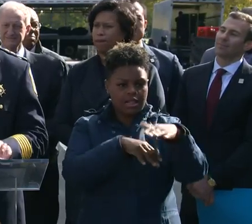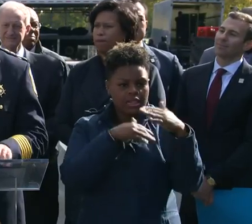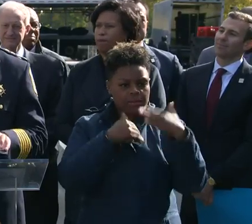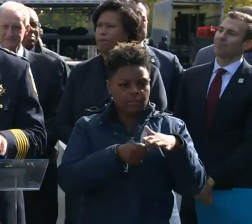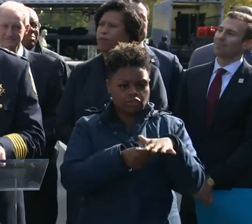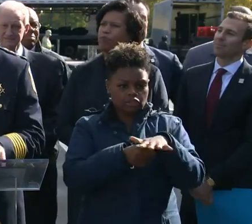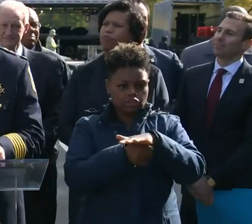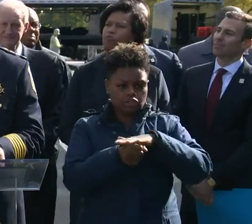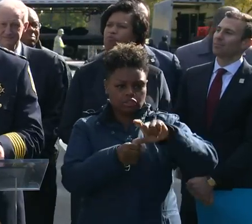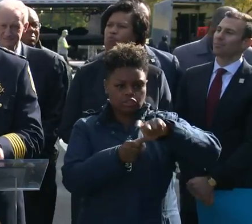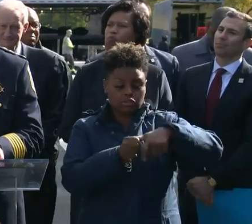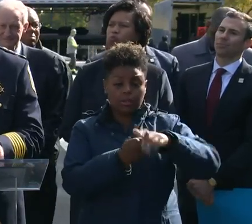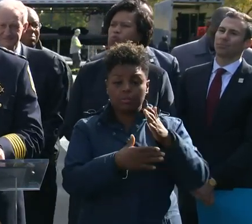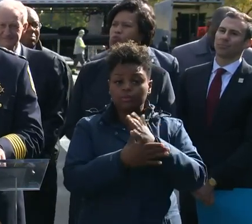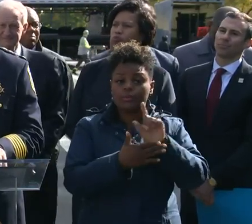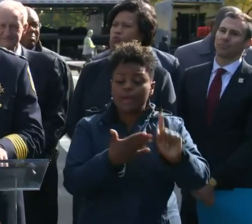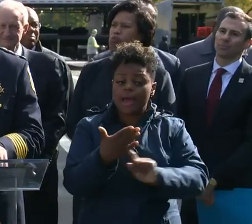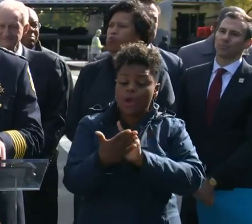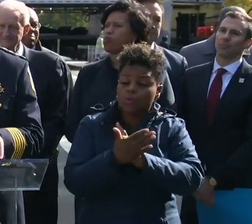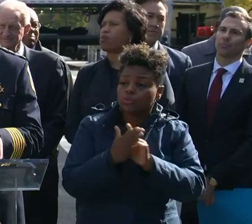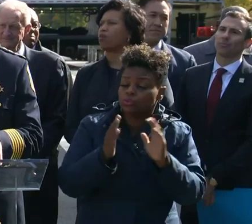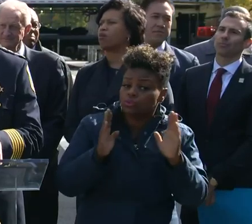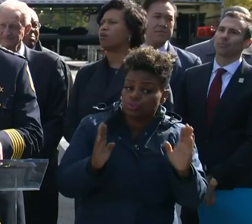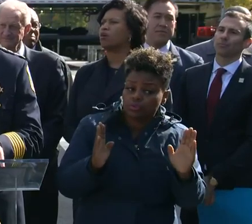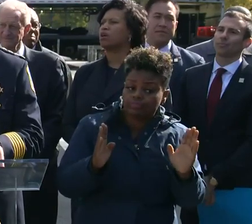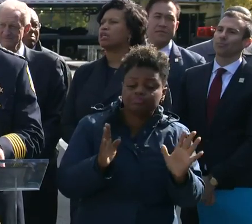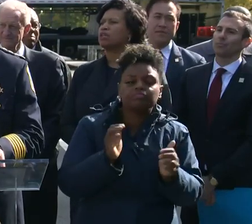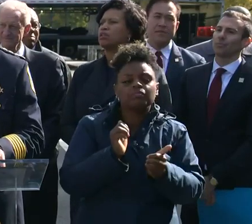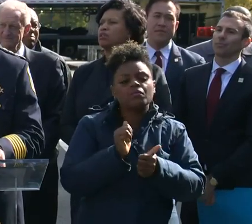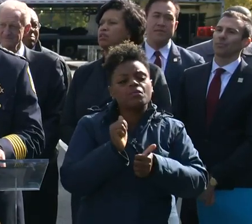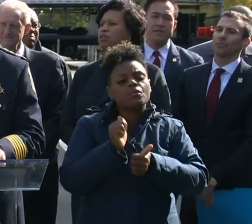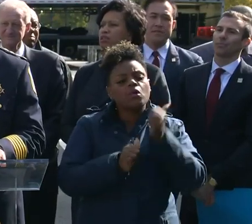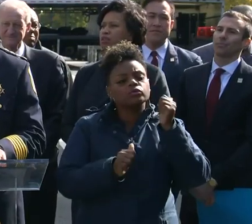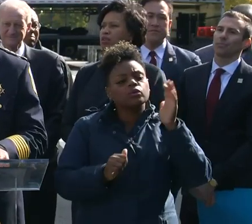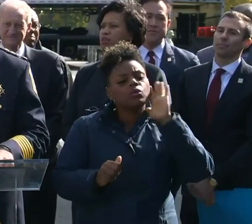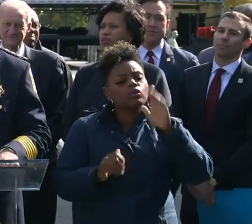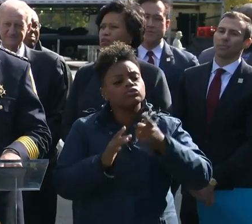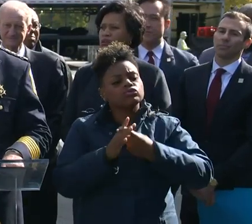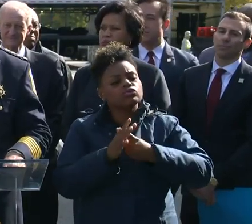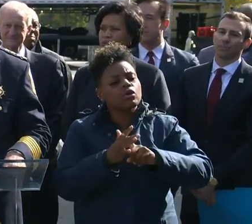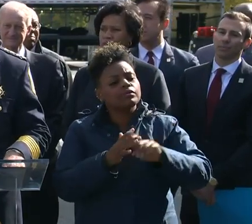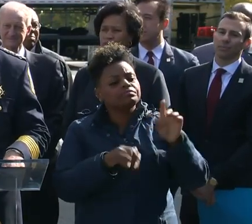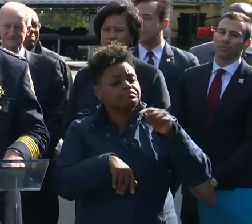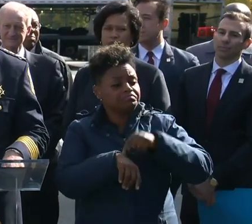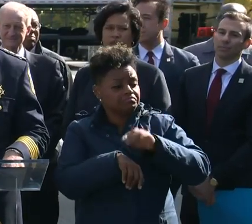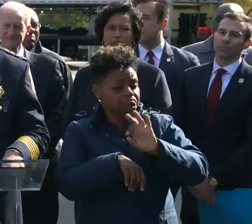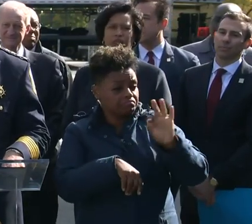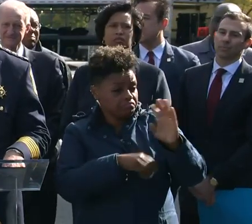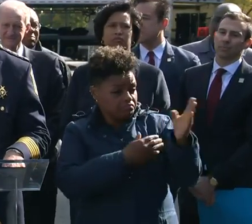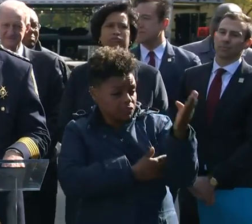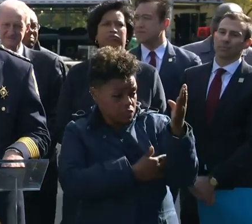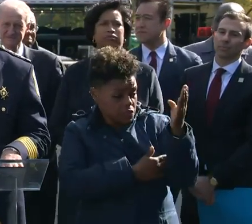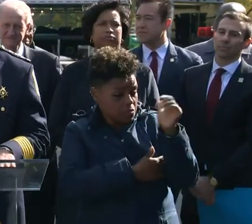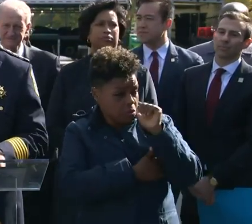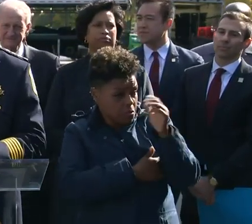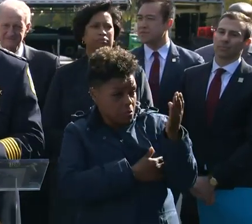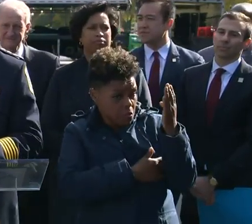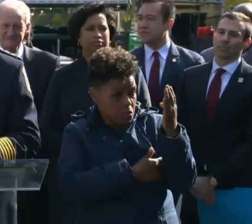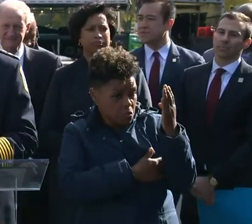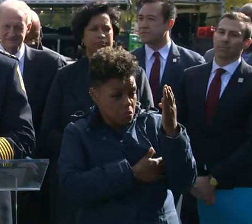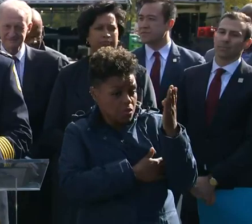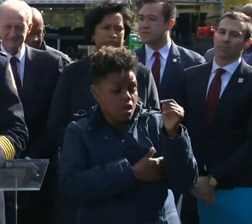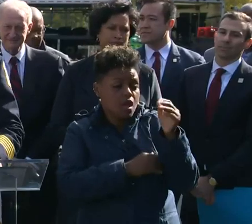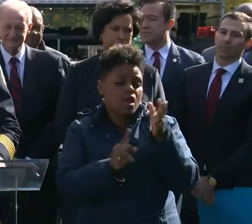about the most strict restrictions will start around 9 a.m. tomorrow morning and probably run through about